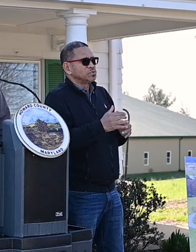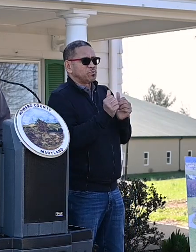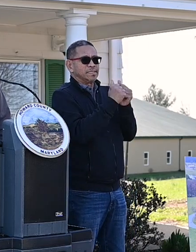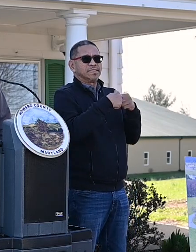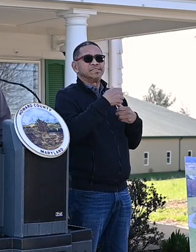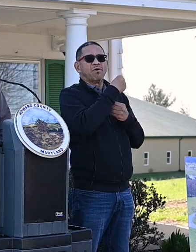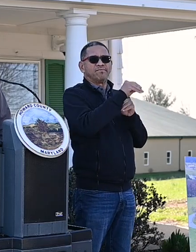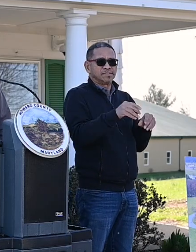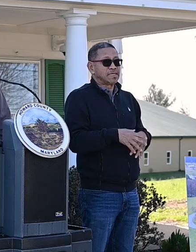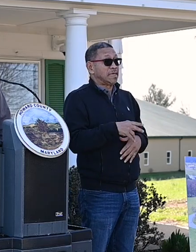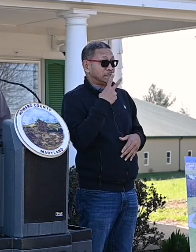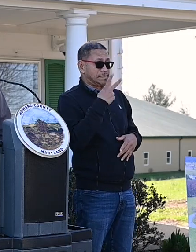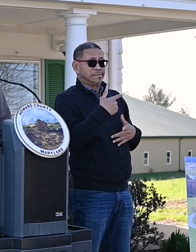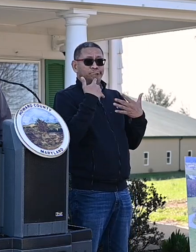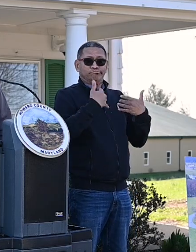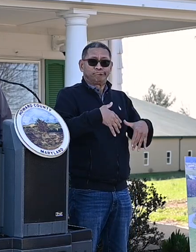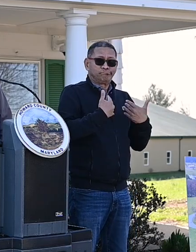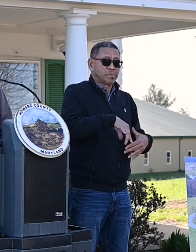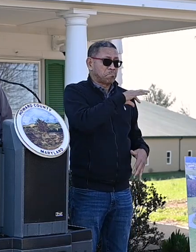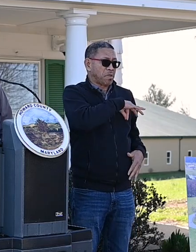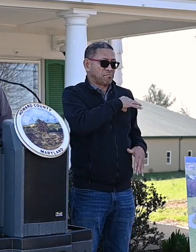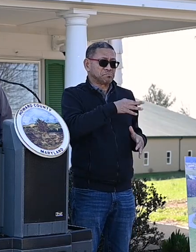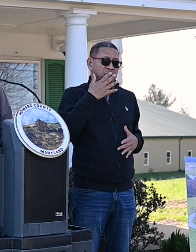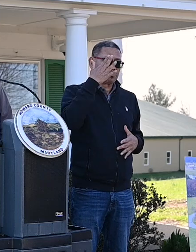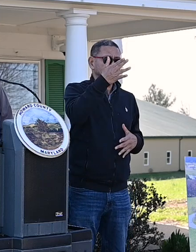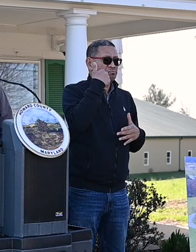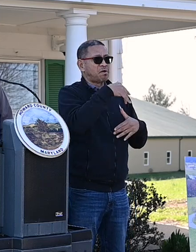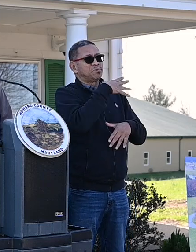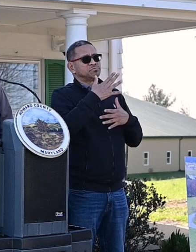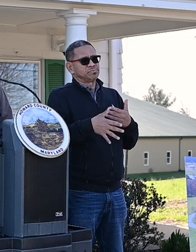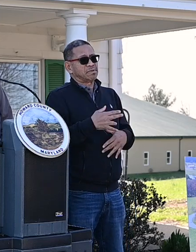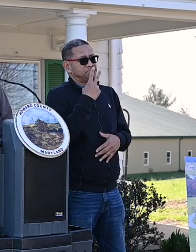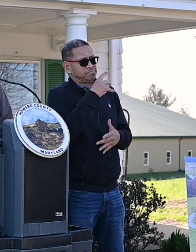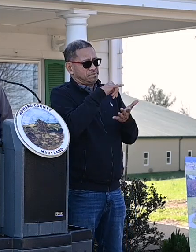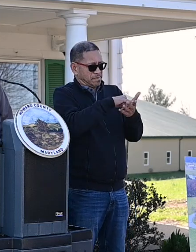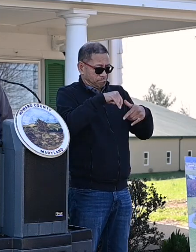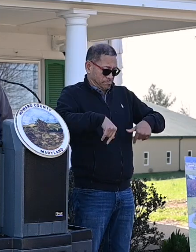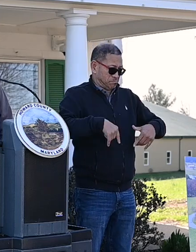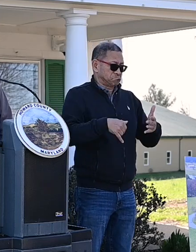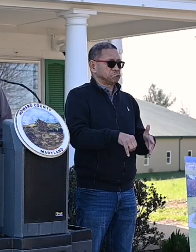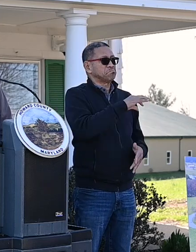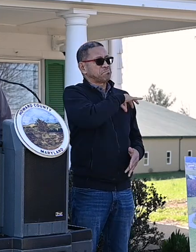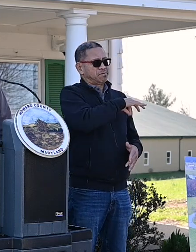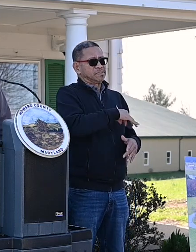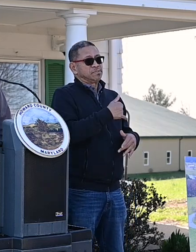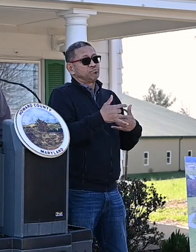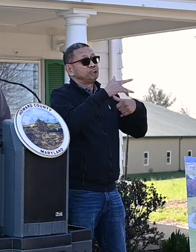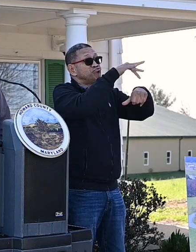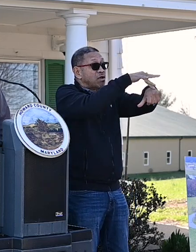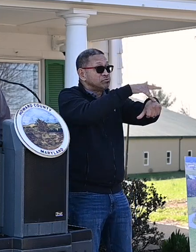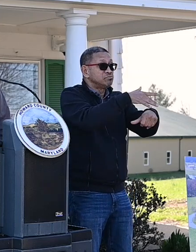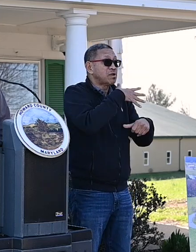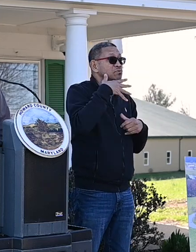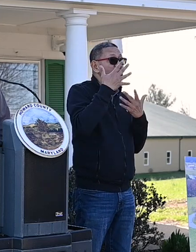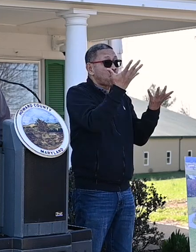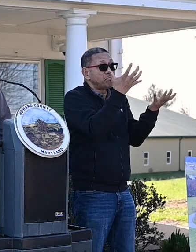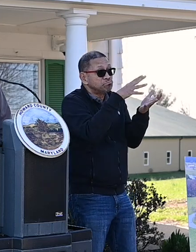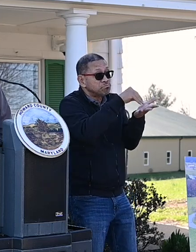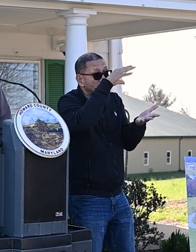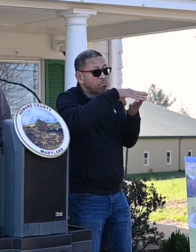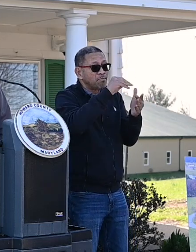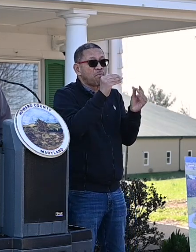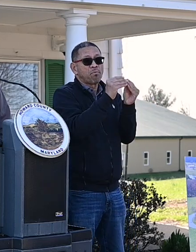of Agriculture. I see the tremendous benefits. I see this as a tremendous benefit to all who touch agriculture and want to learn more about